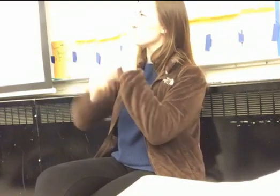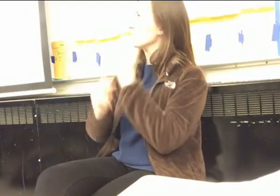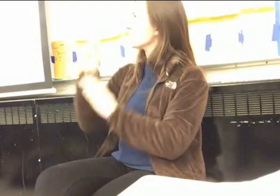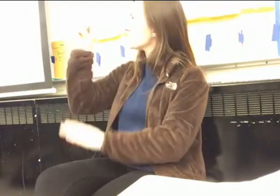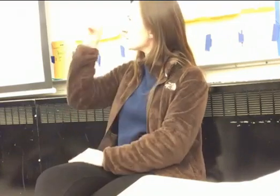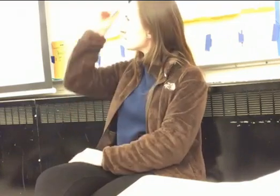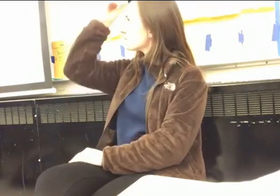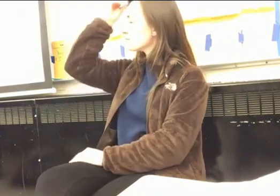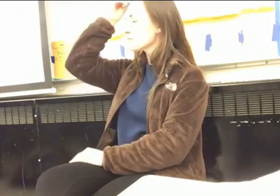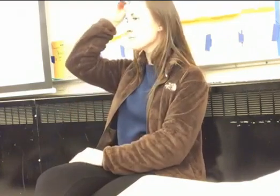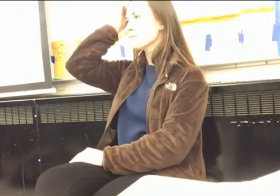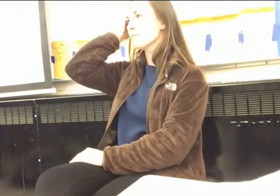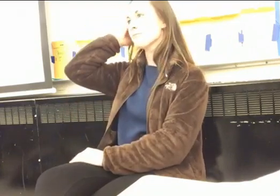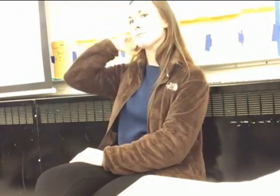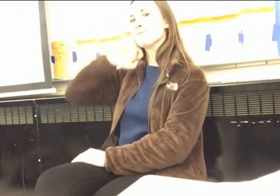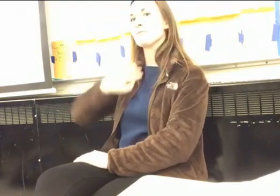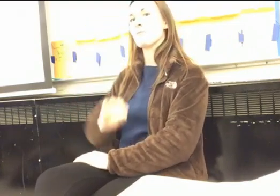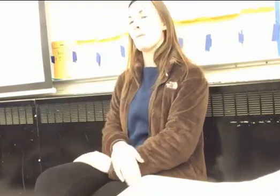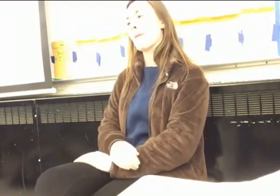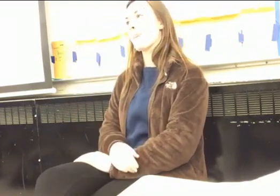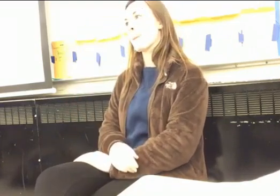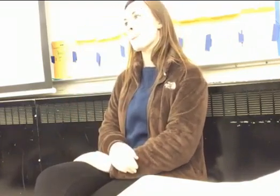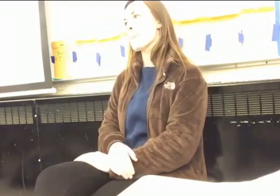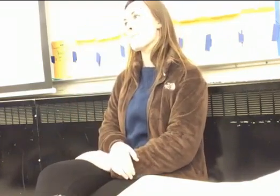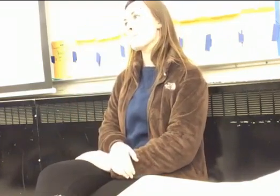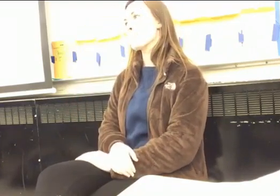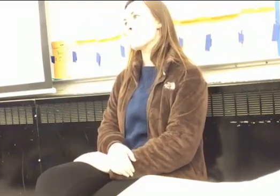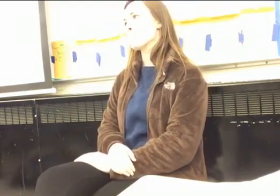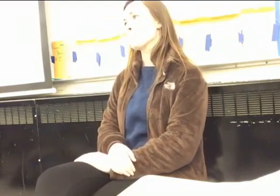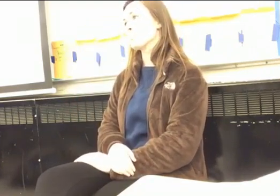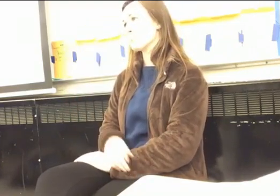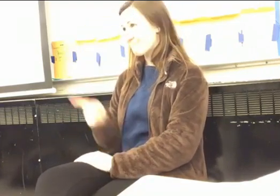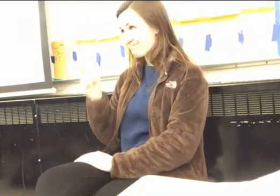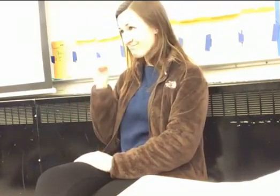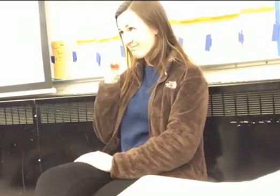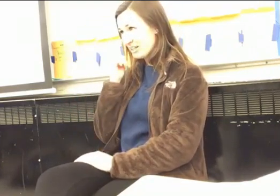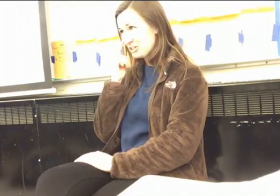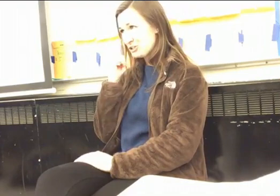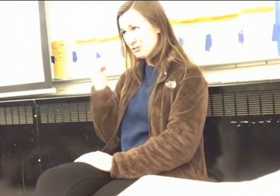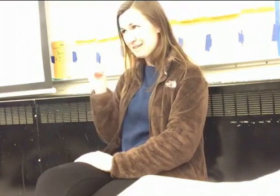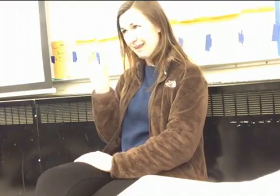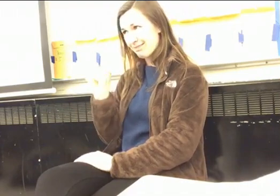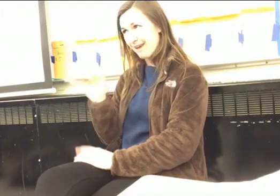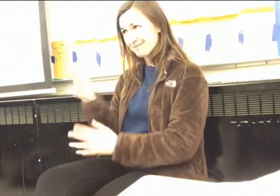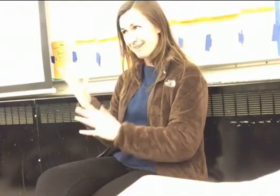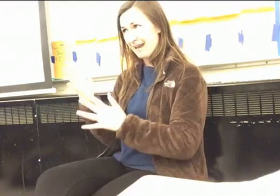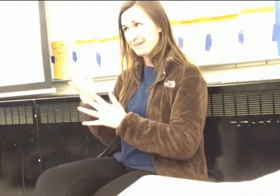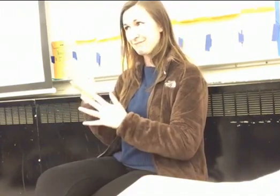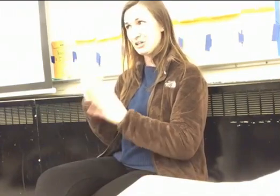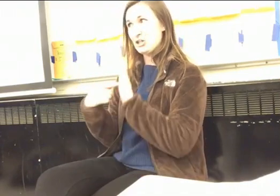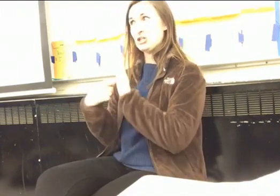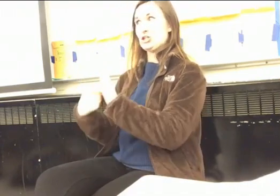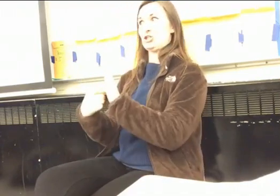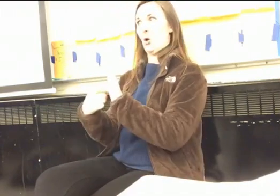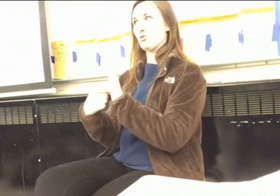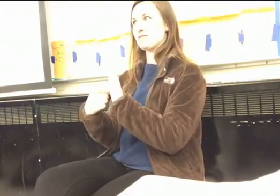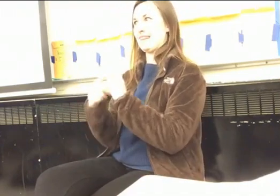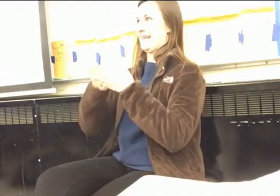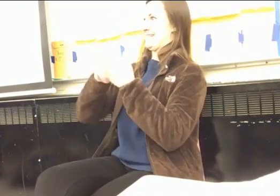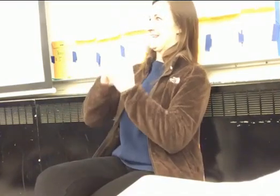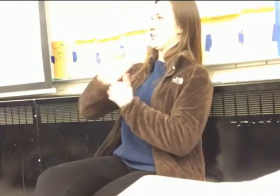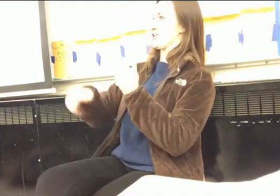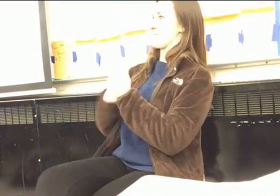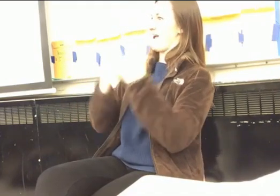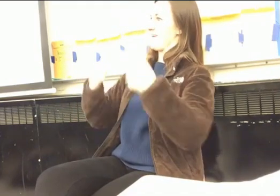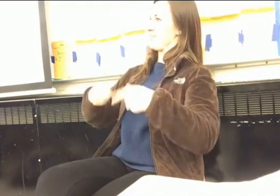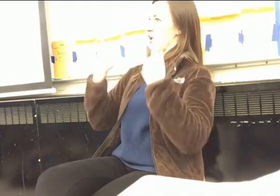want no peace till the Indians suffer more. Do you guys see what that kind of says about this conflict? It's not